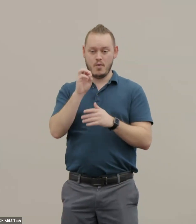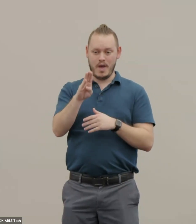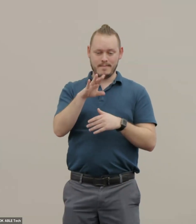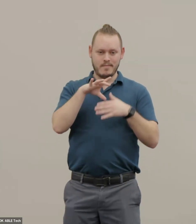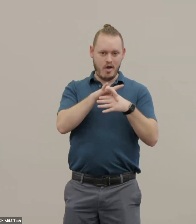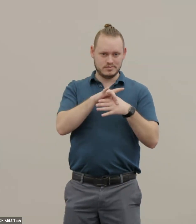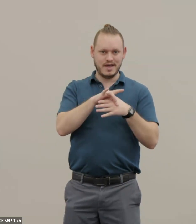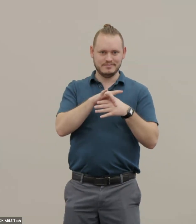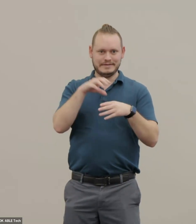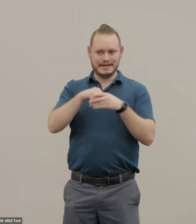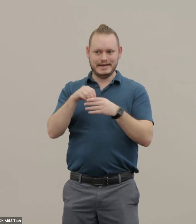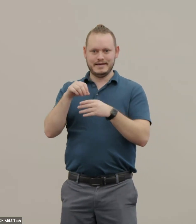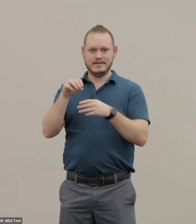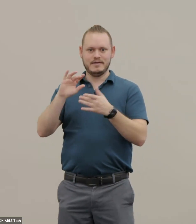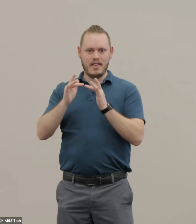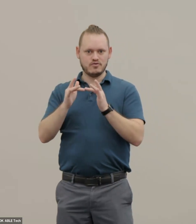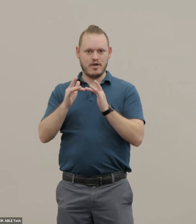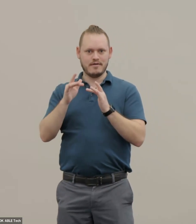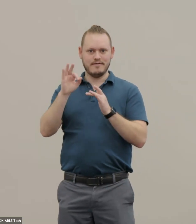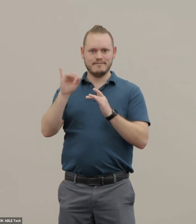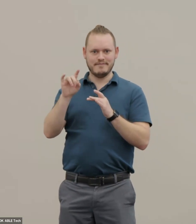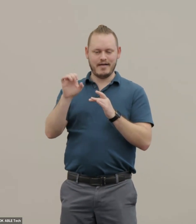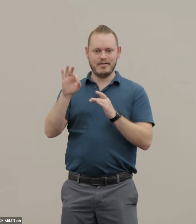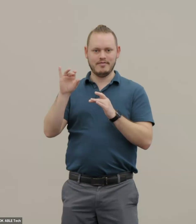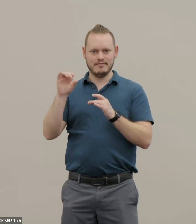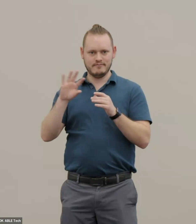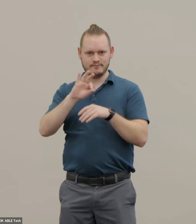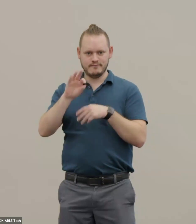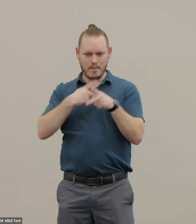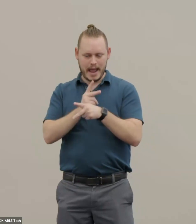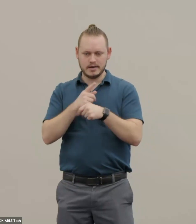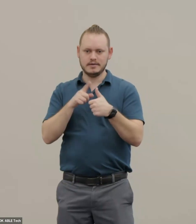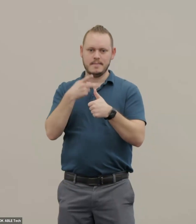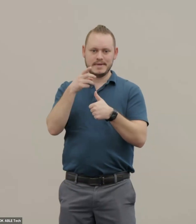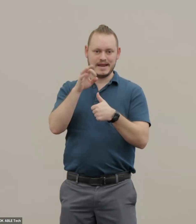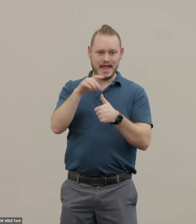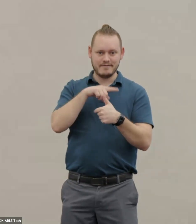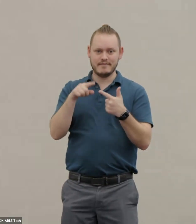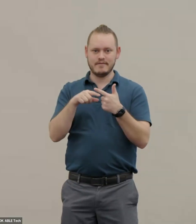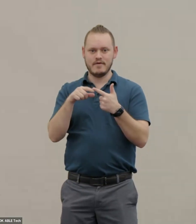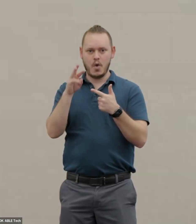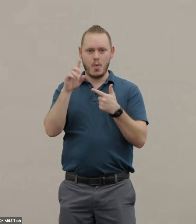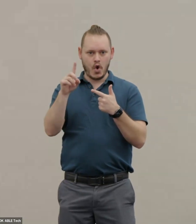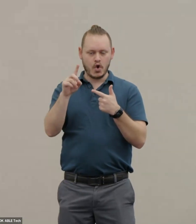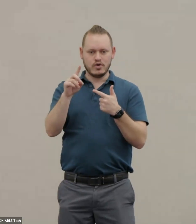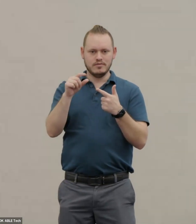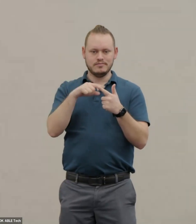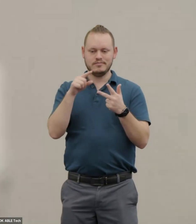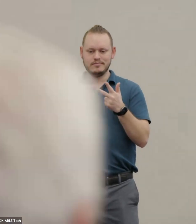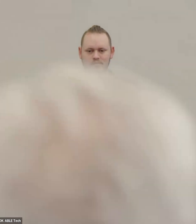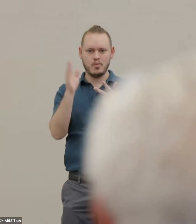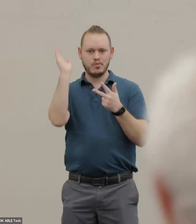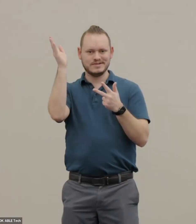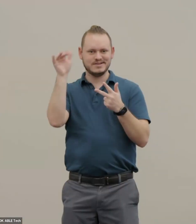following electronic file formats. So that's PDF, word processors, Microsoft Word, presentation